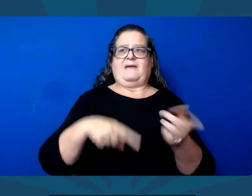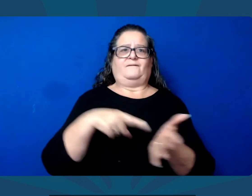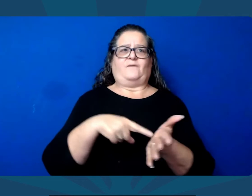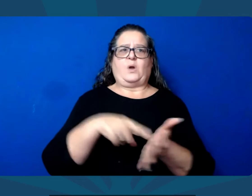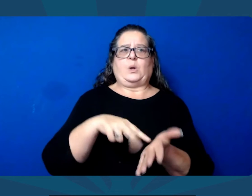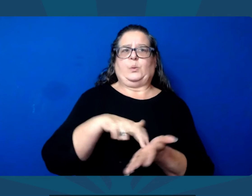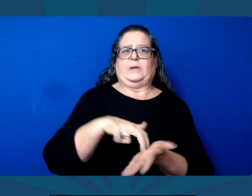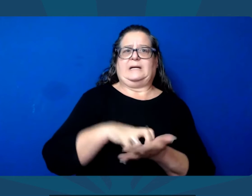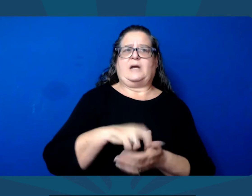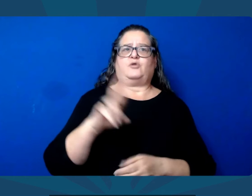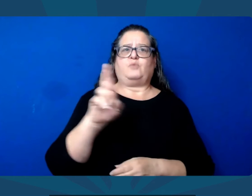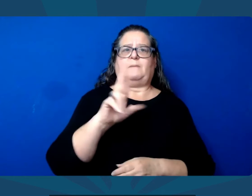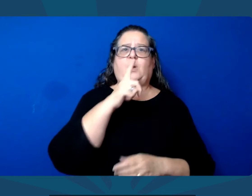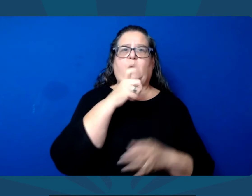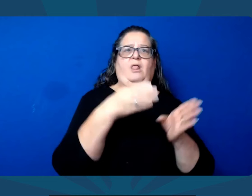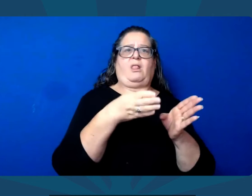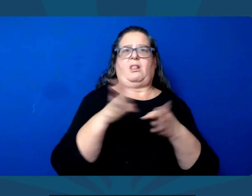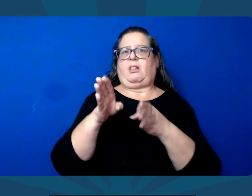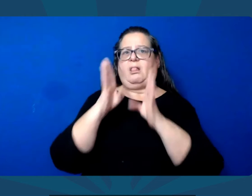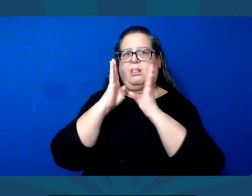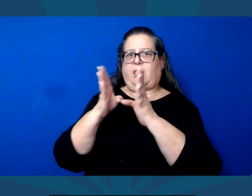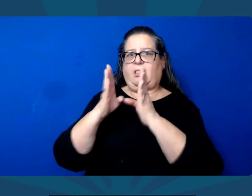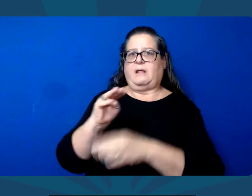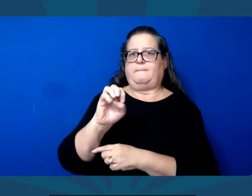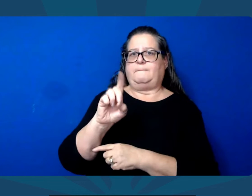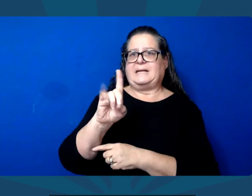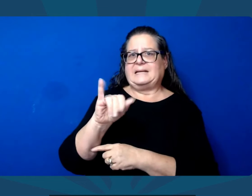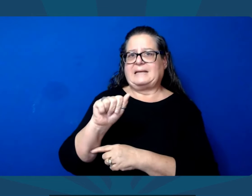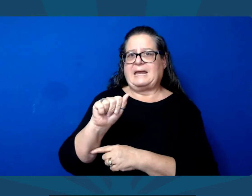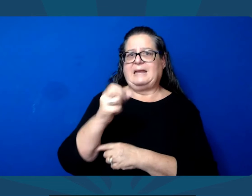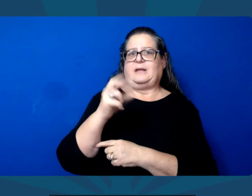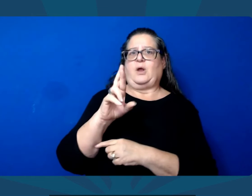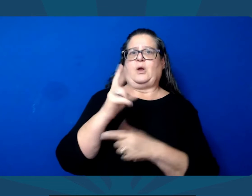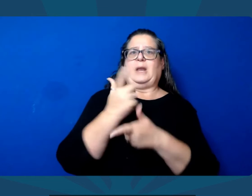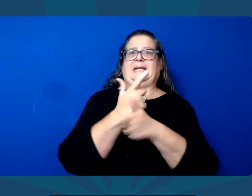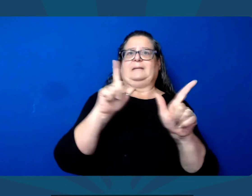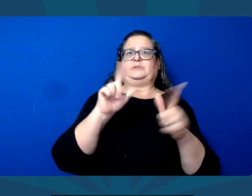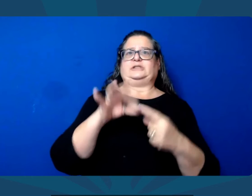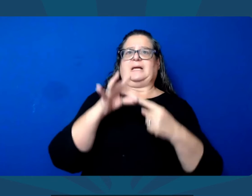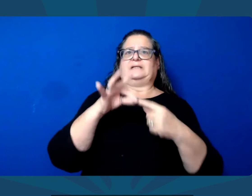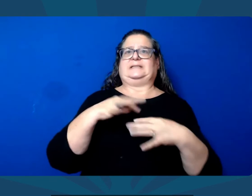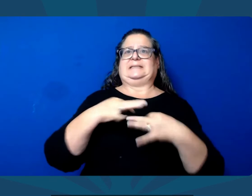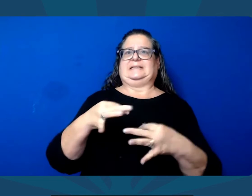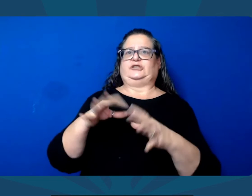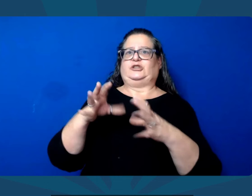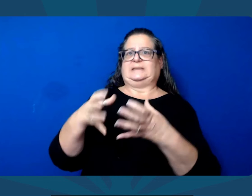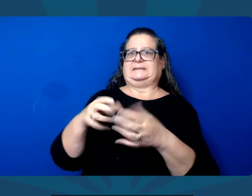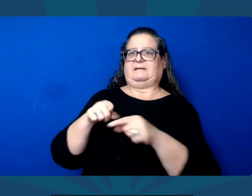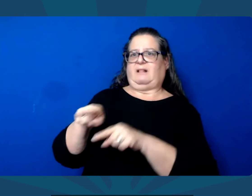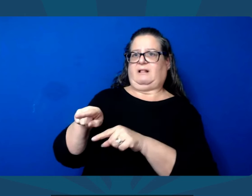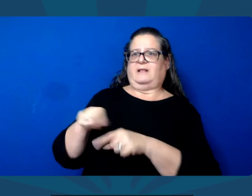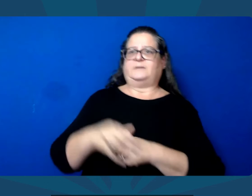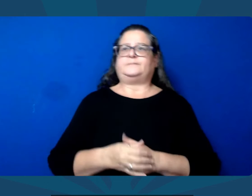Arizona and America cannot afford weak Republicans who cater to the